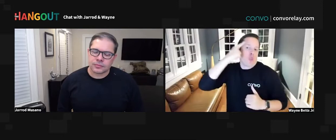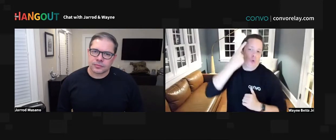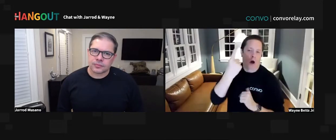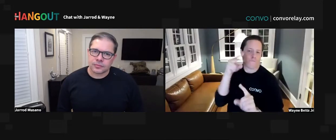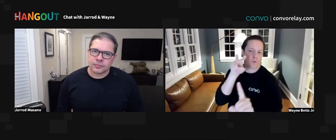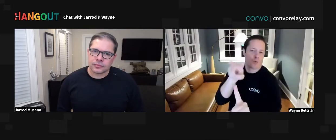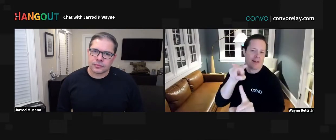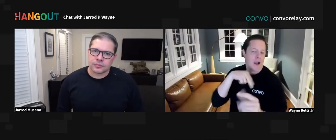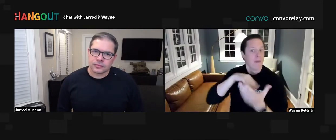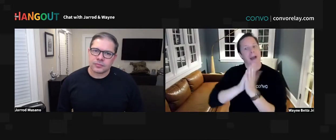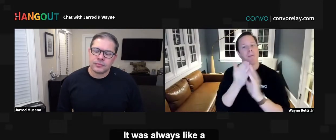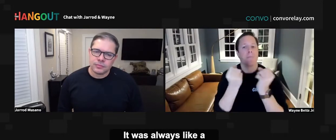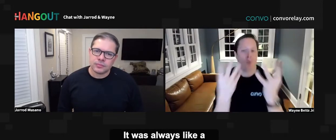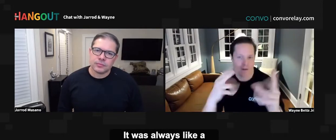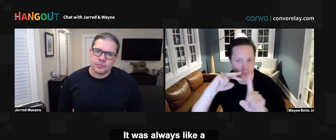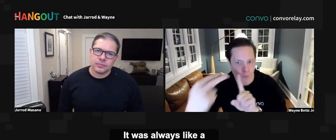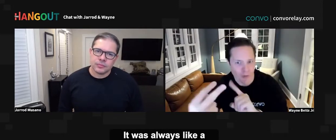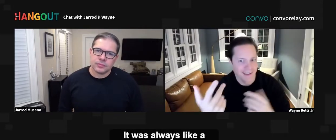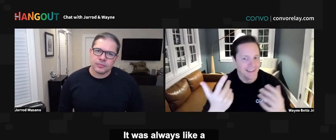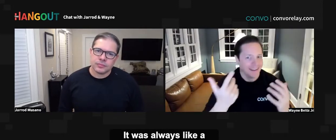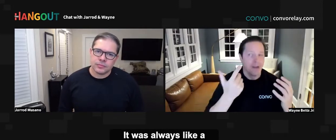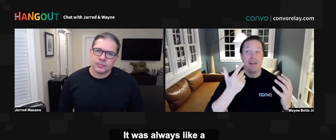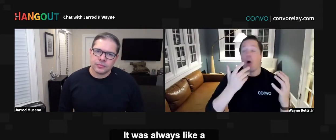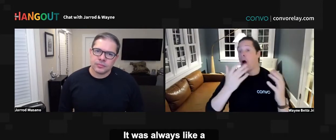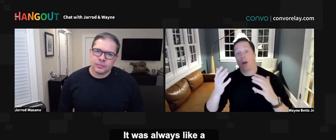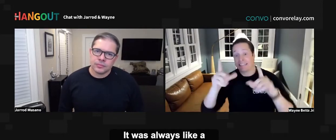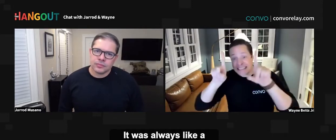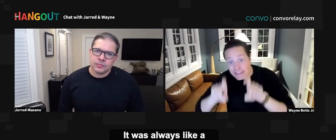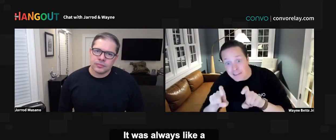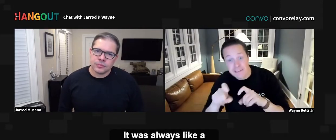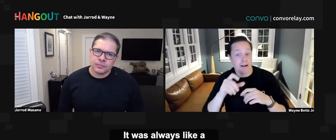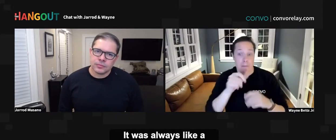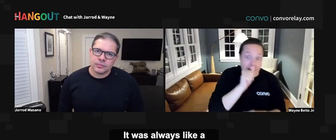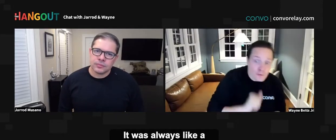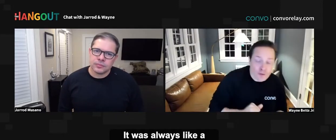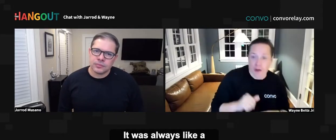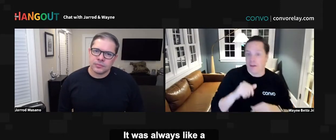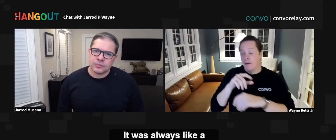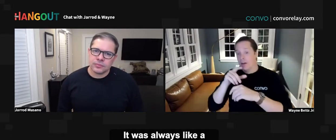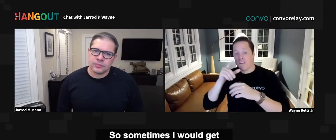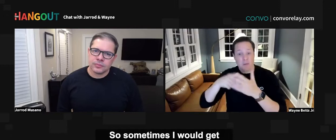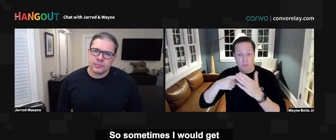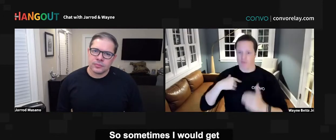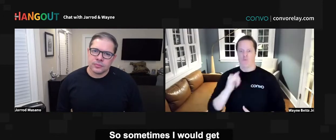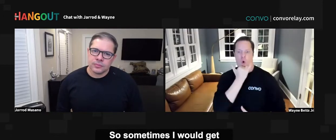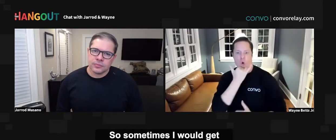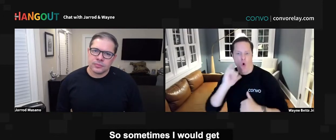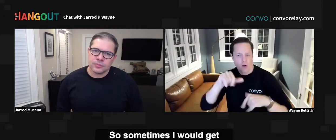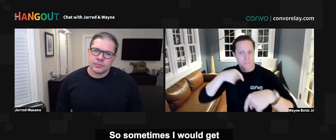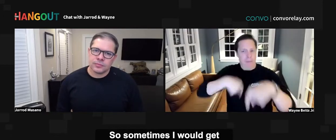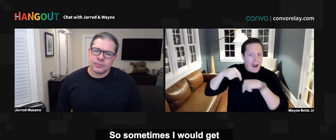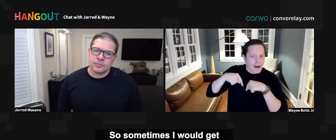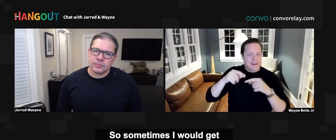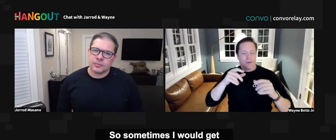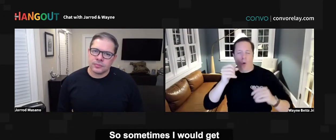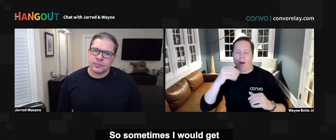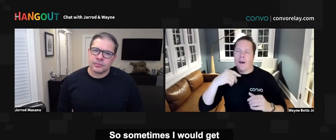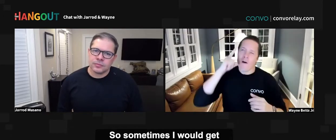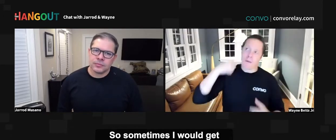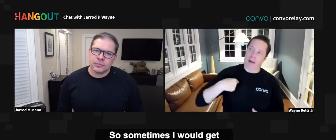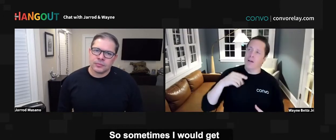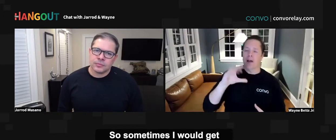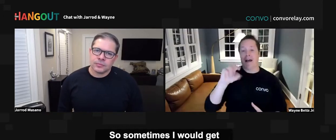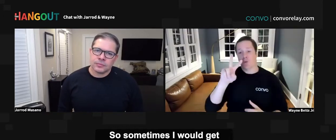share ideas. So I stretched myself too thin. It was always like a one-minded like perspective. So sometimes